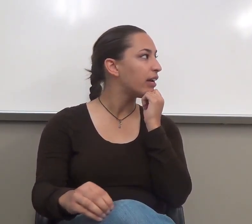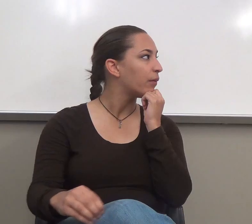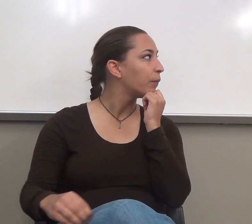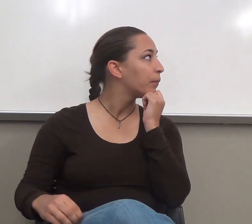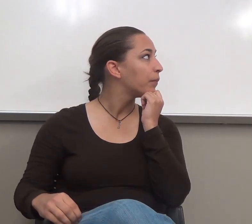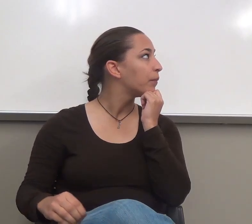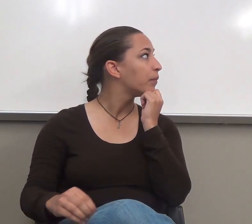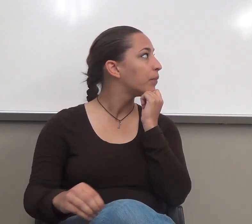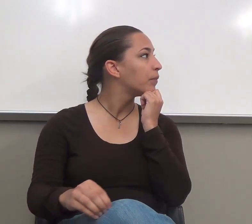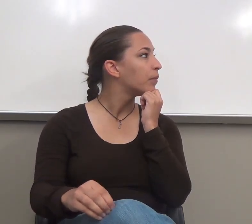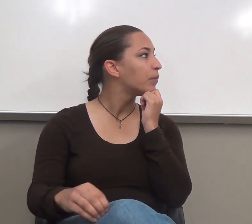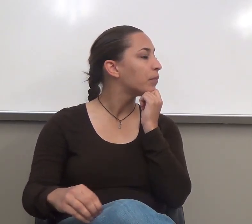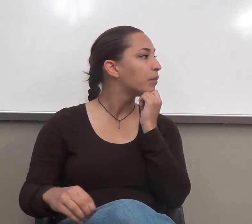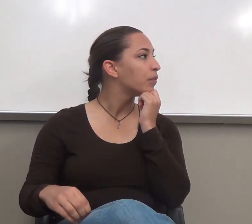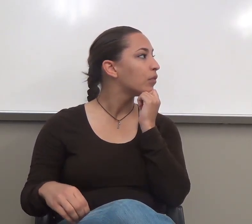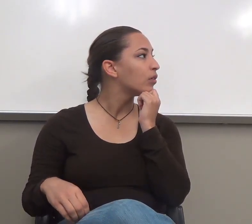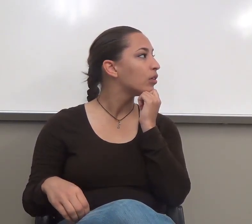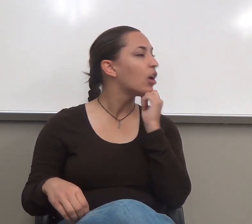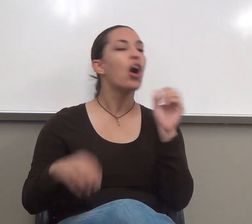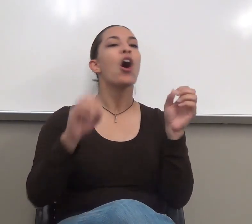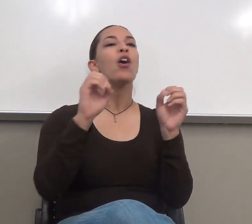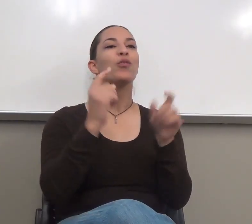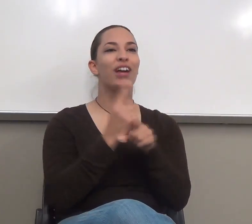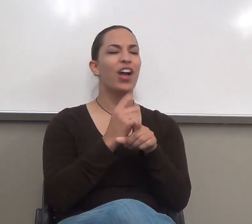8 to 10 minute break. There's nobody wants to